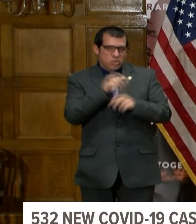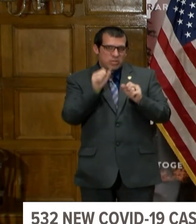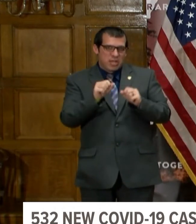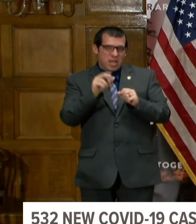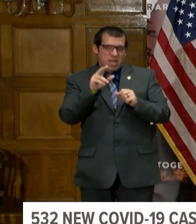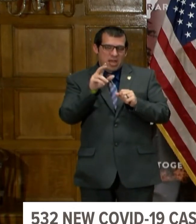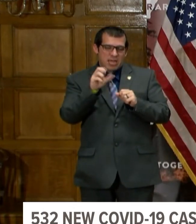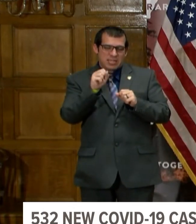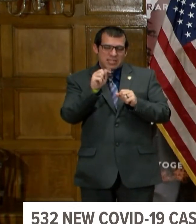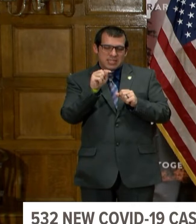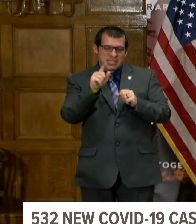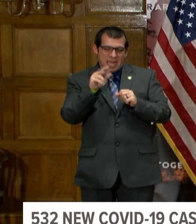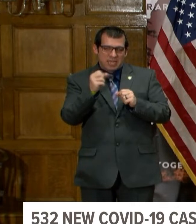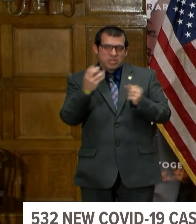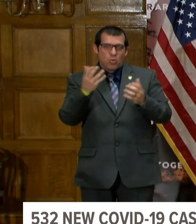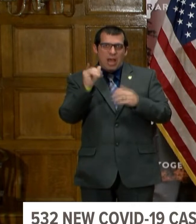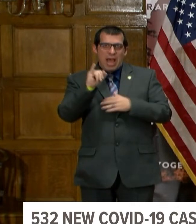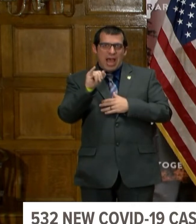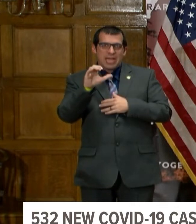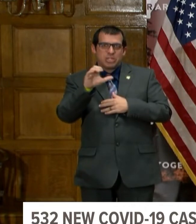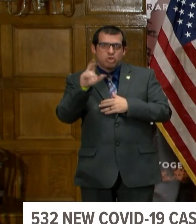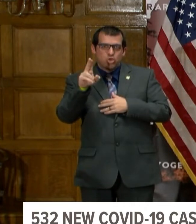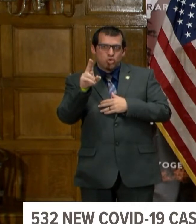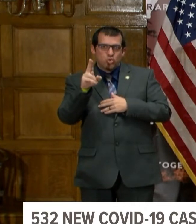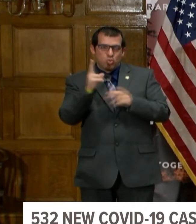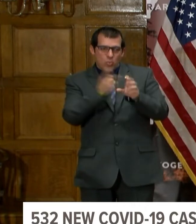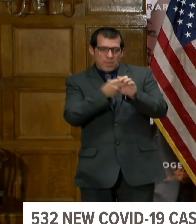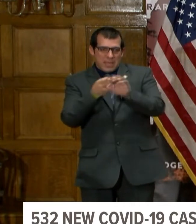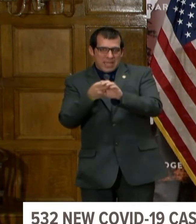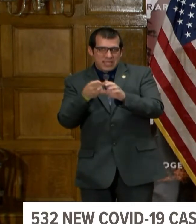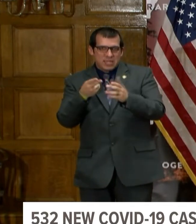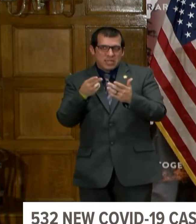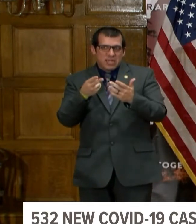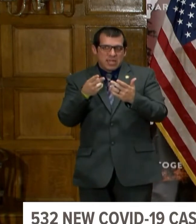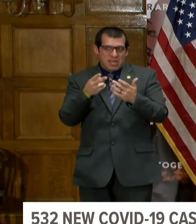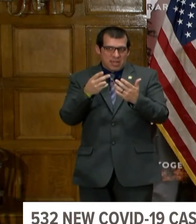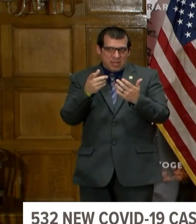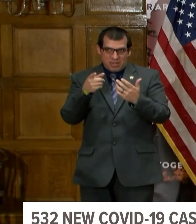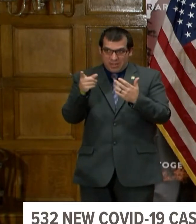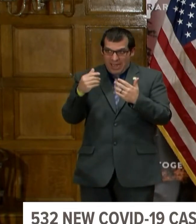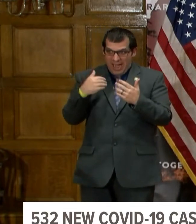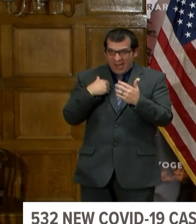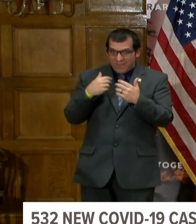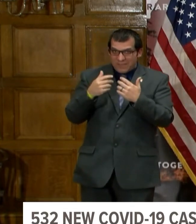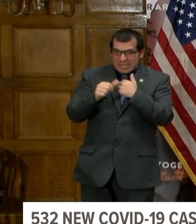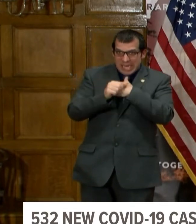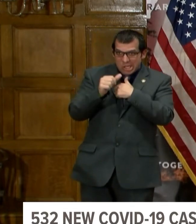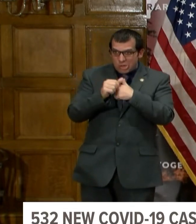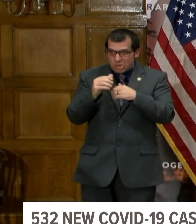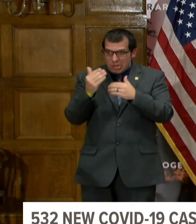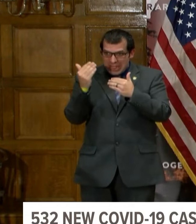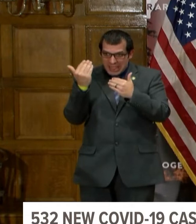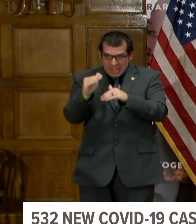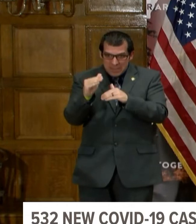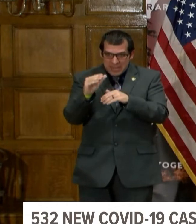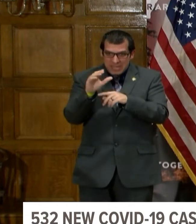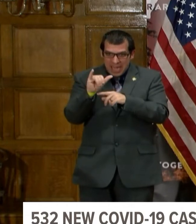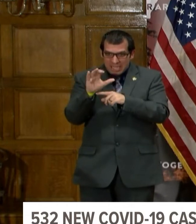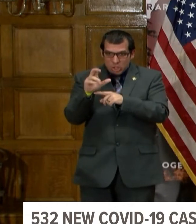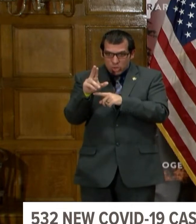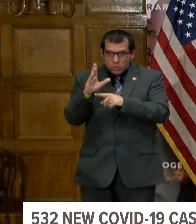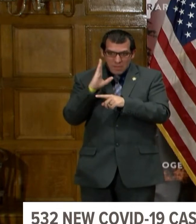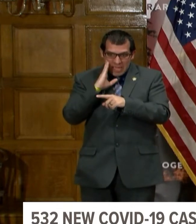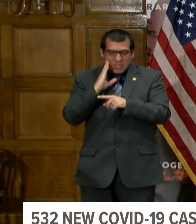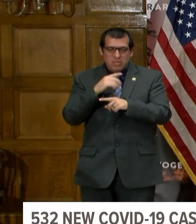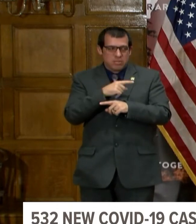of ICU beds in the state? Are citizens in the state in danger of not getting access to one if they need it at this time? No, we have